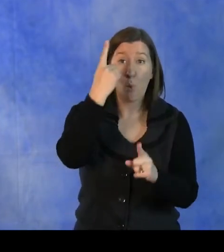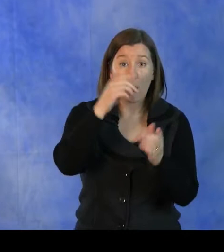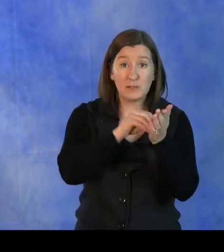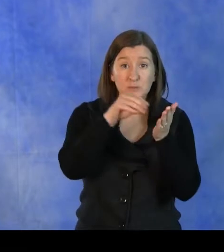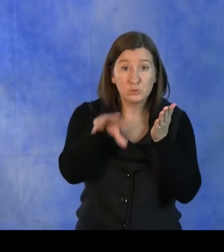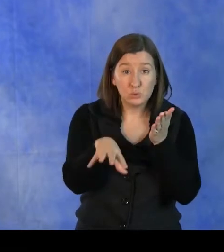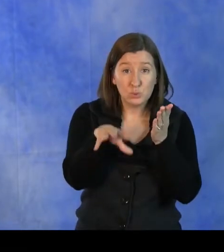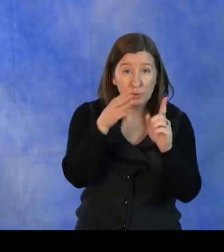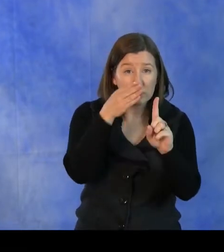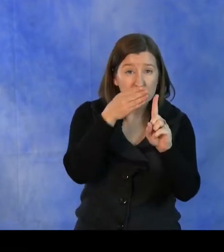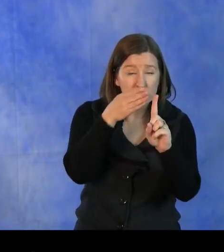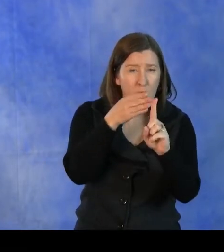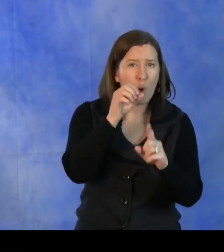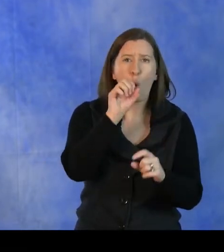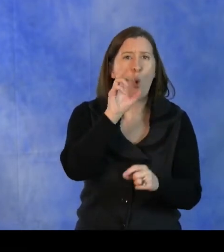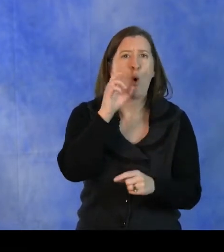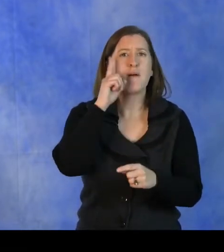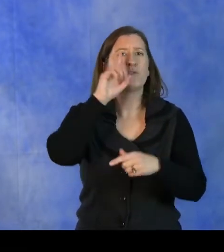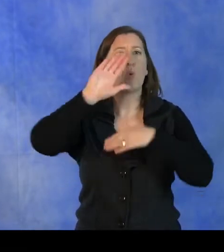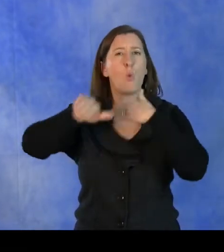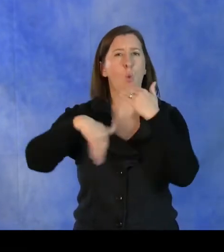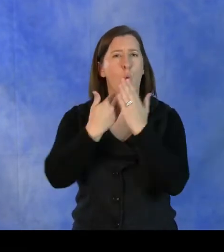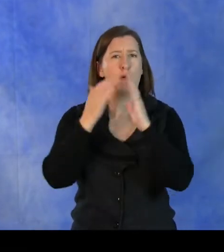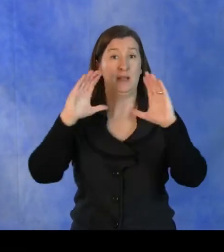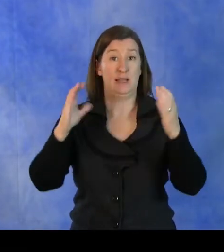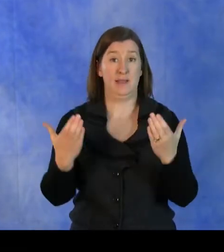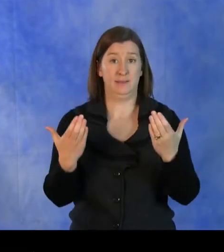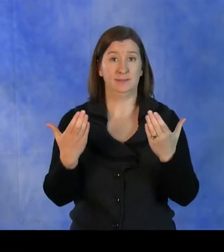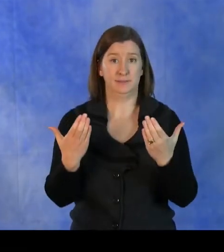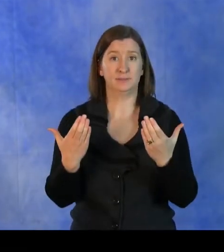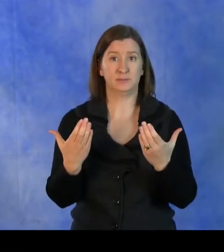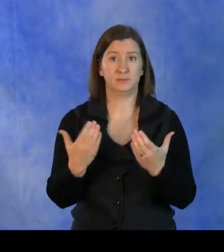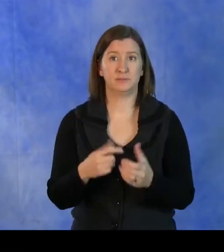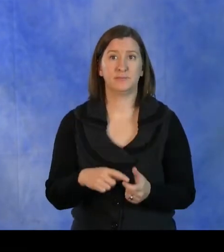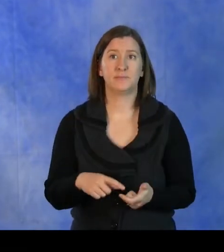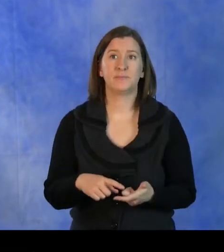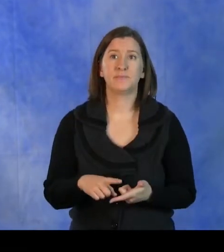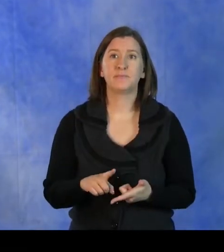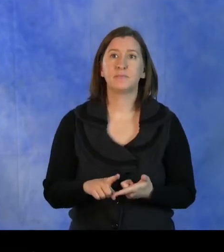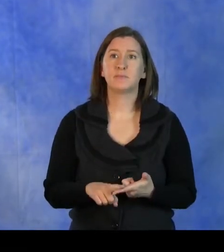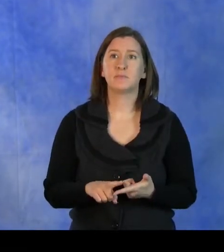So for the classroom or the individual,